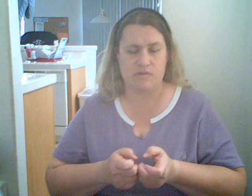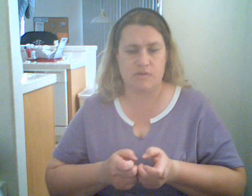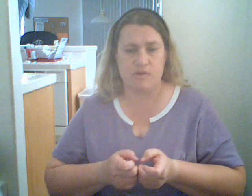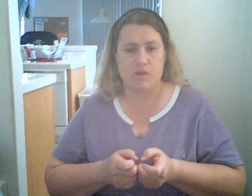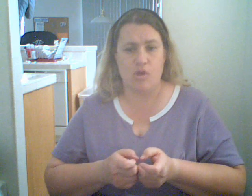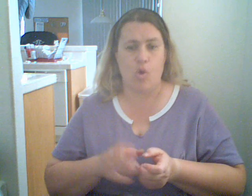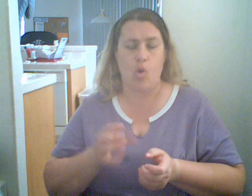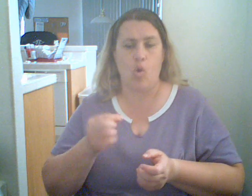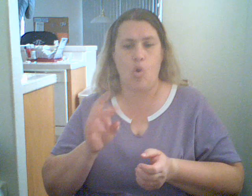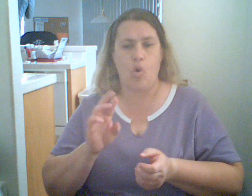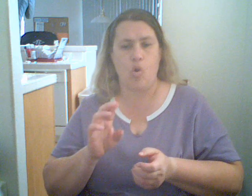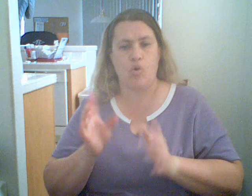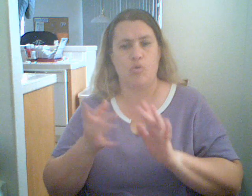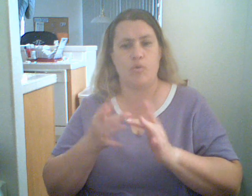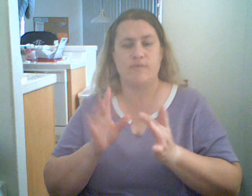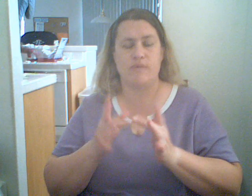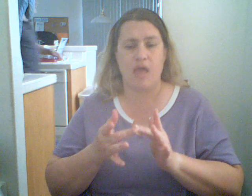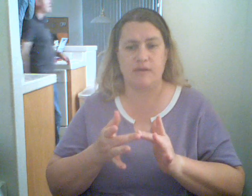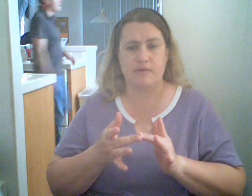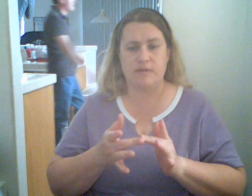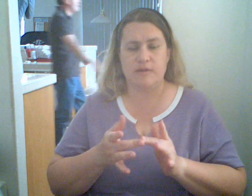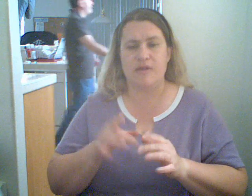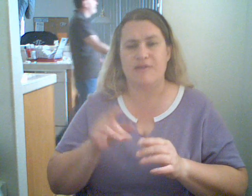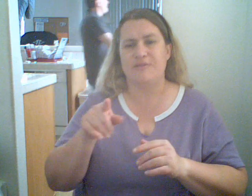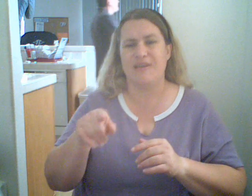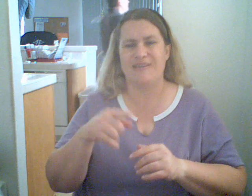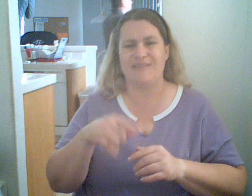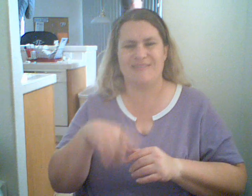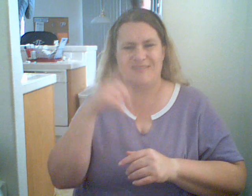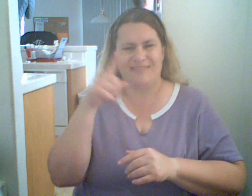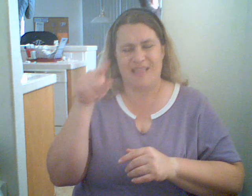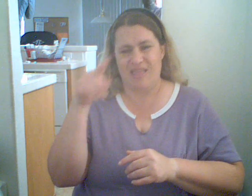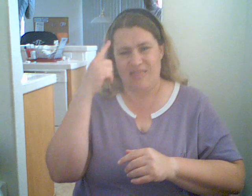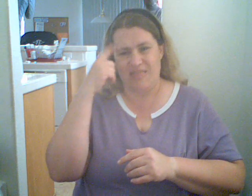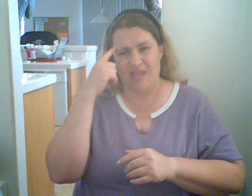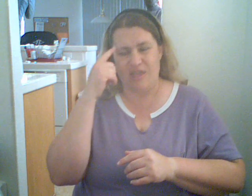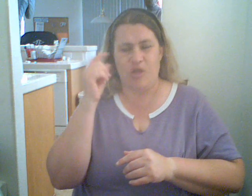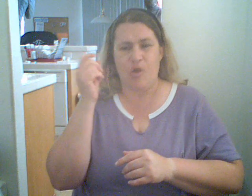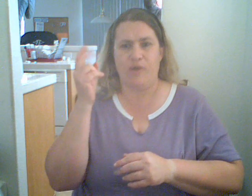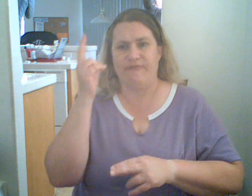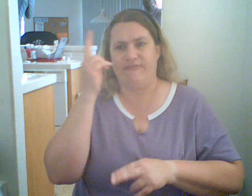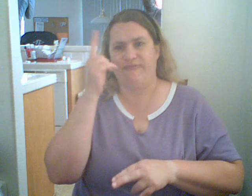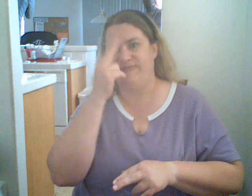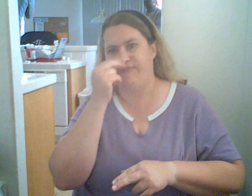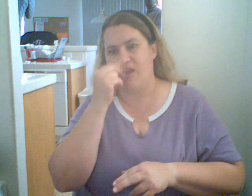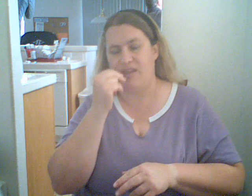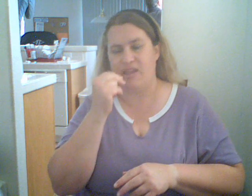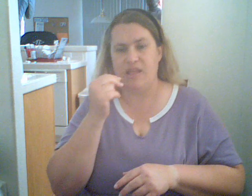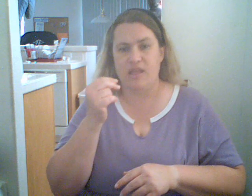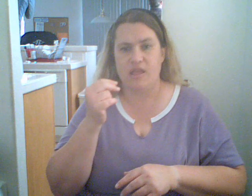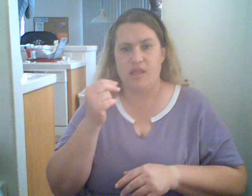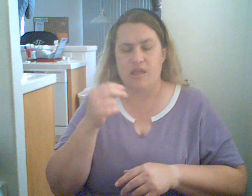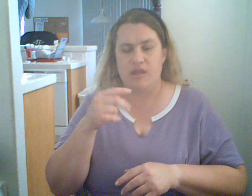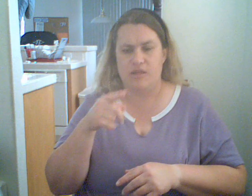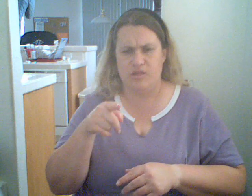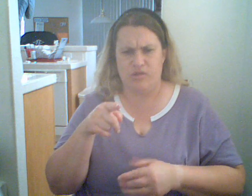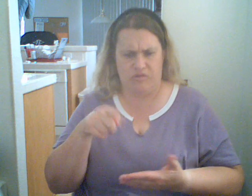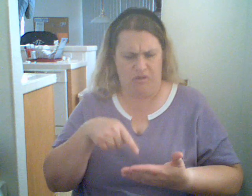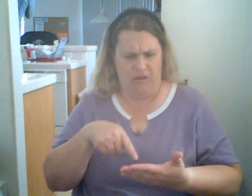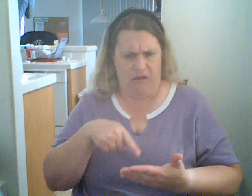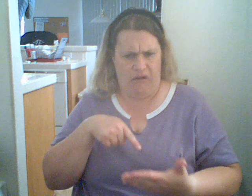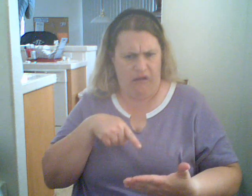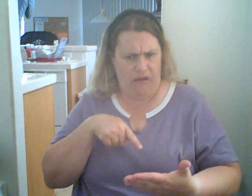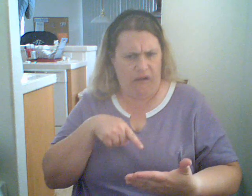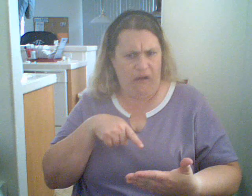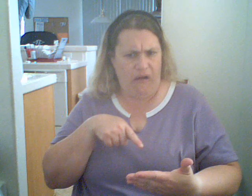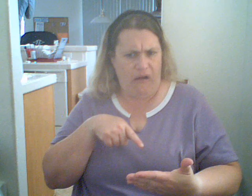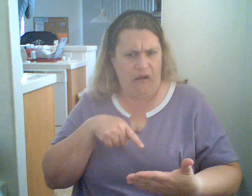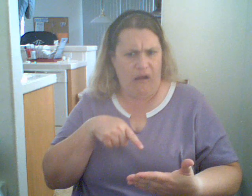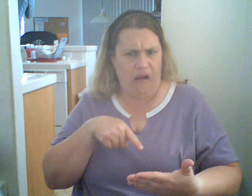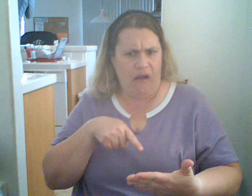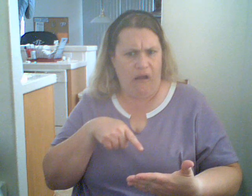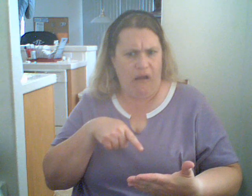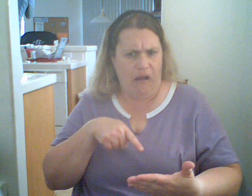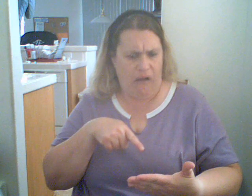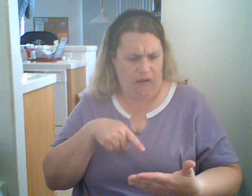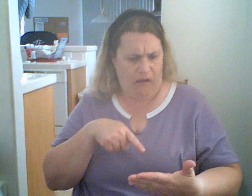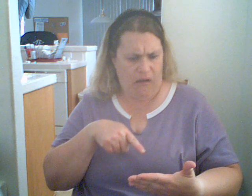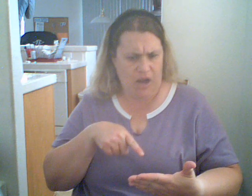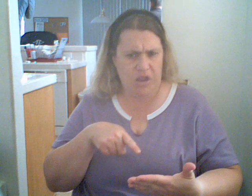being funny and they send you a little message and you misunderstand the intent and you think they're being mean when they thought they were being